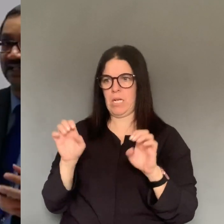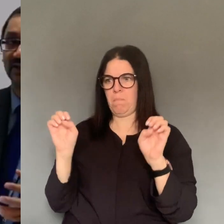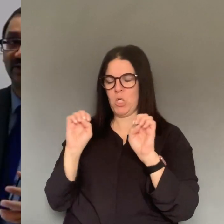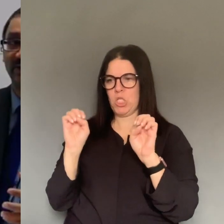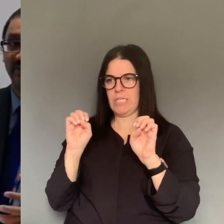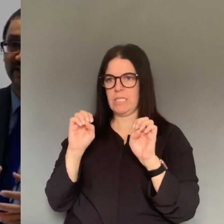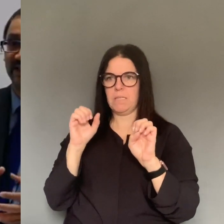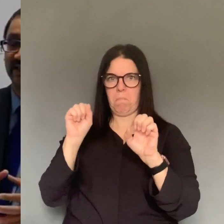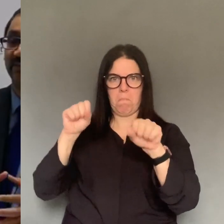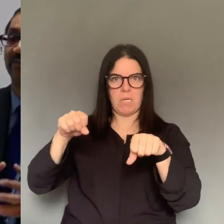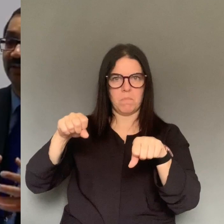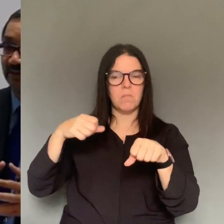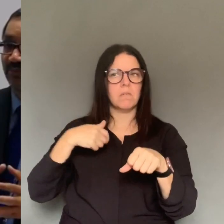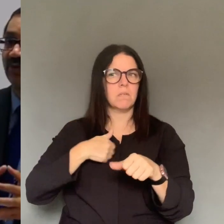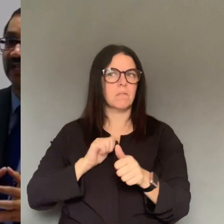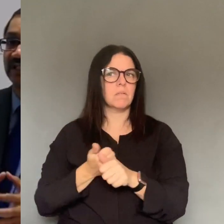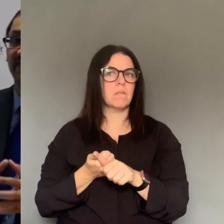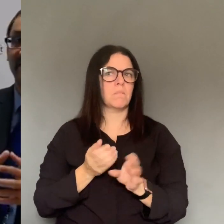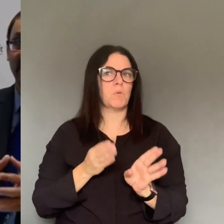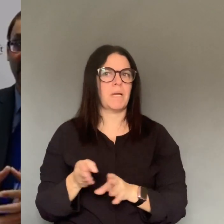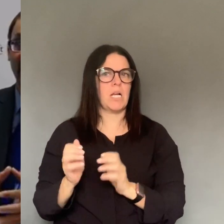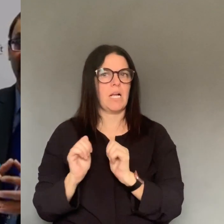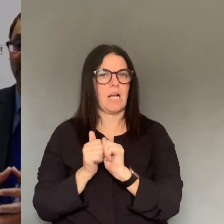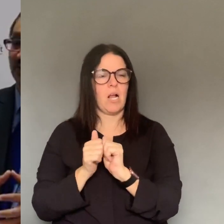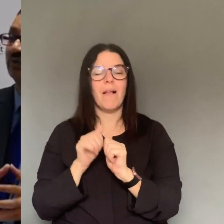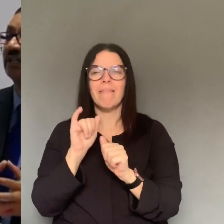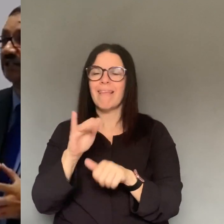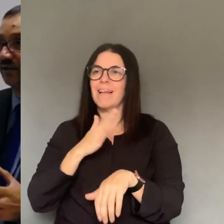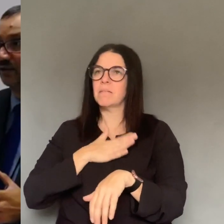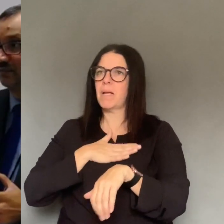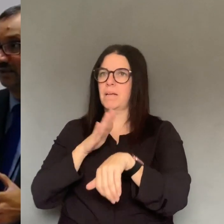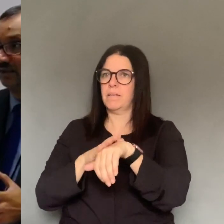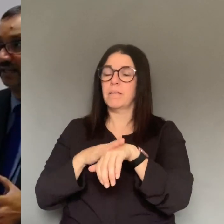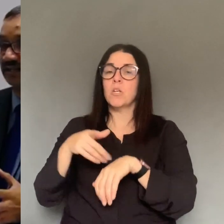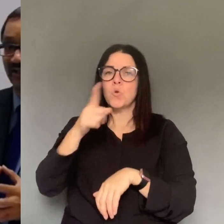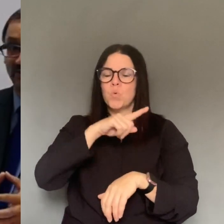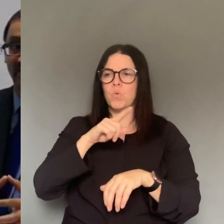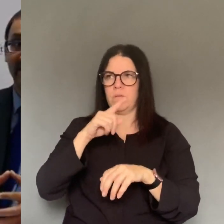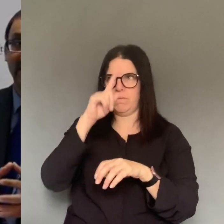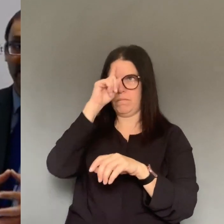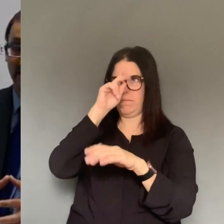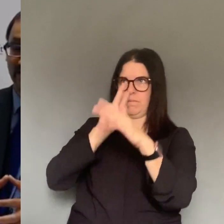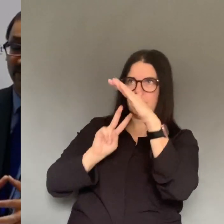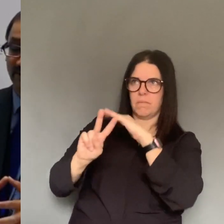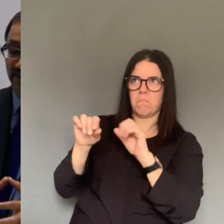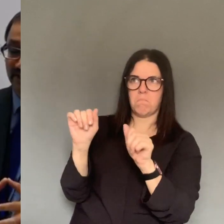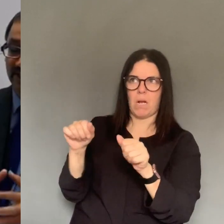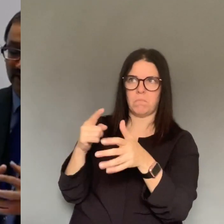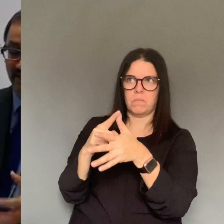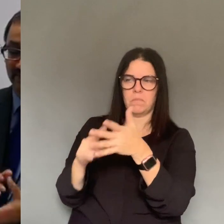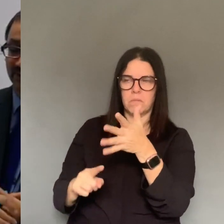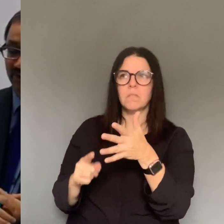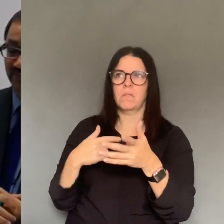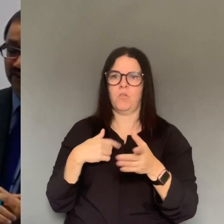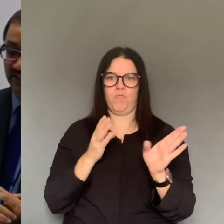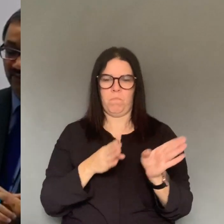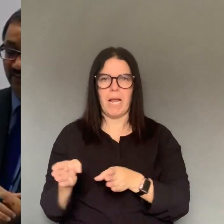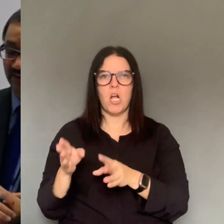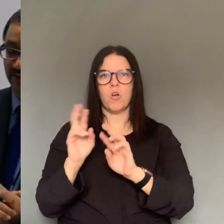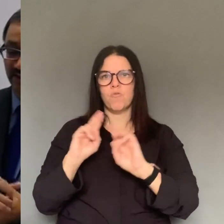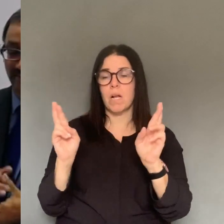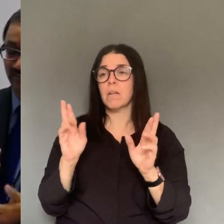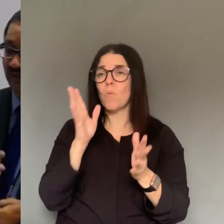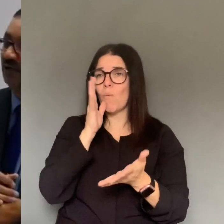And that's the whole message, that being proactive saves you in the long run as a community, as an individual, and people should be thinking